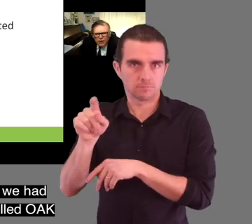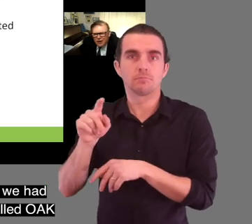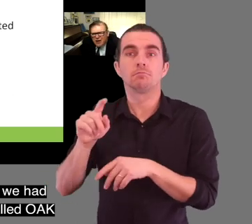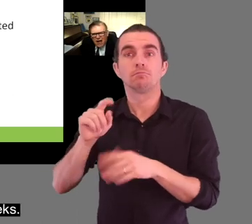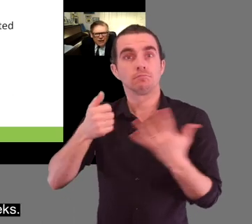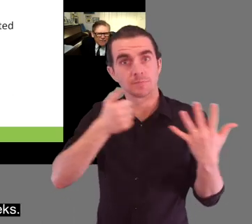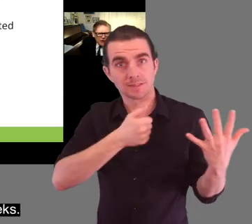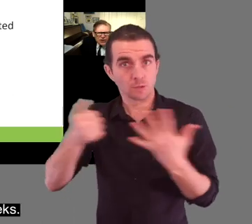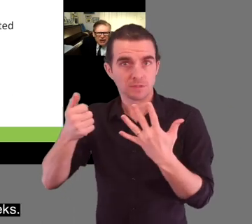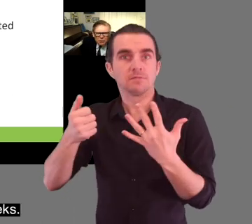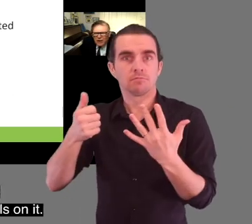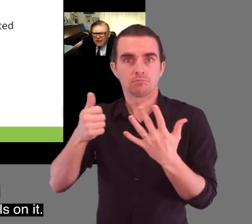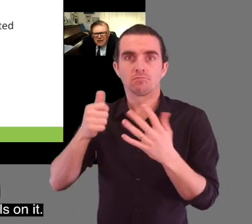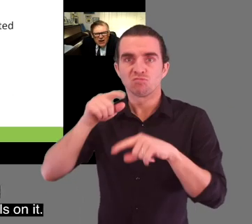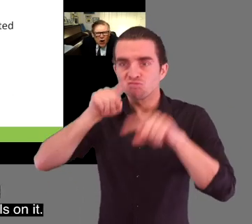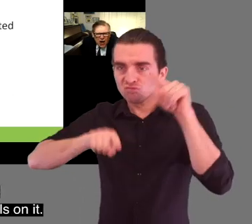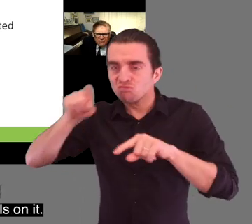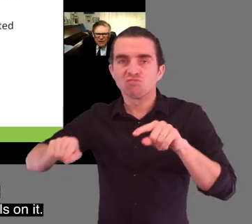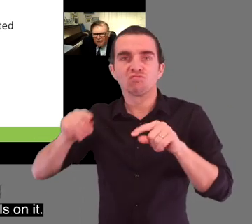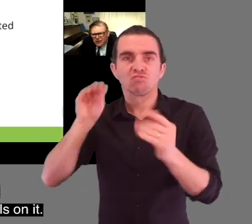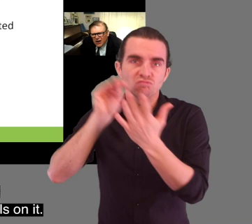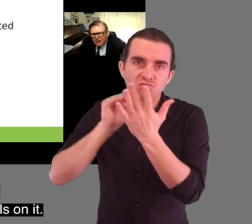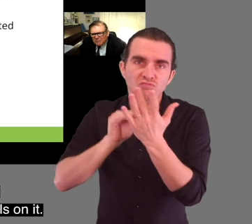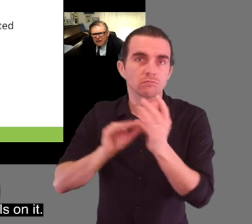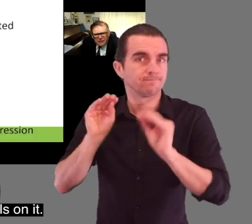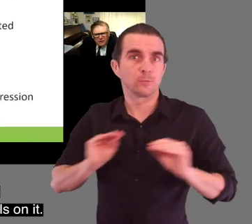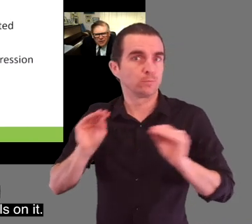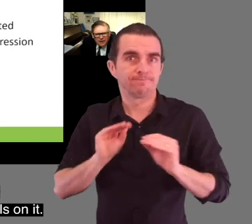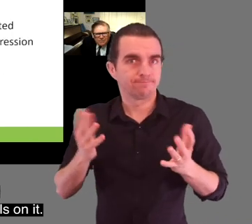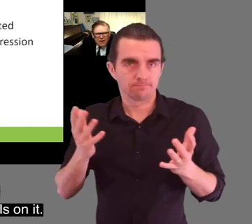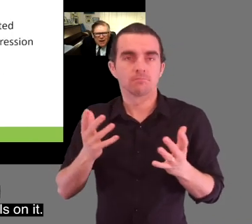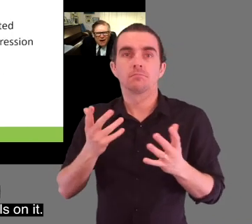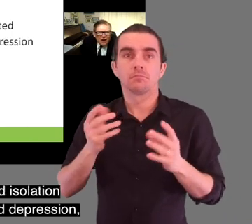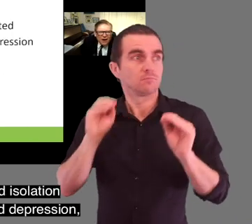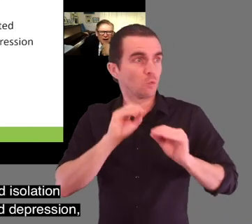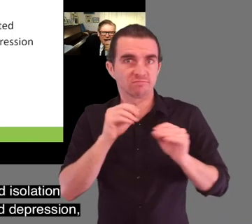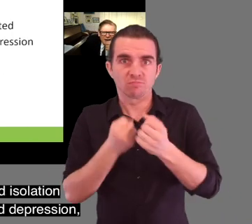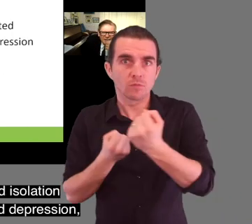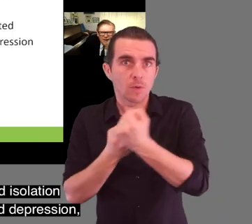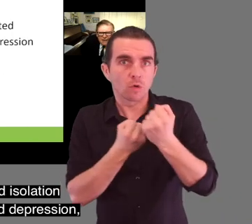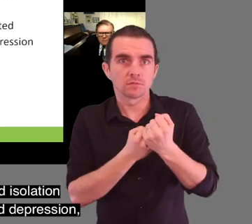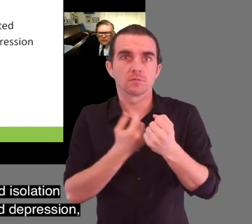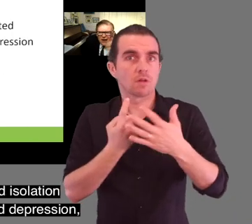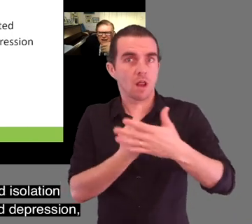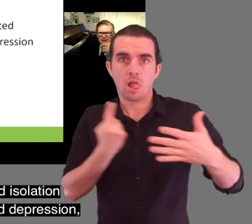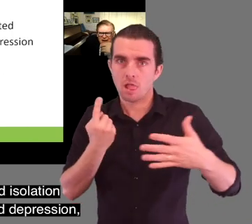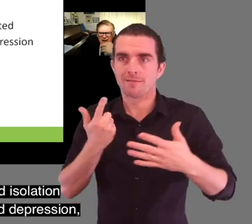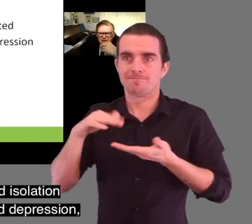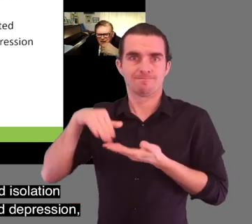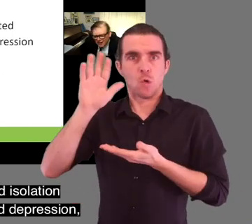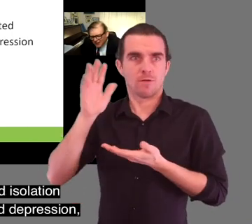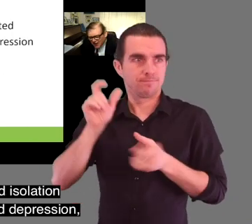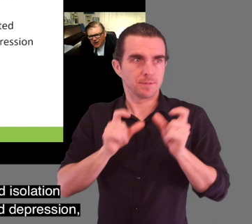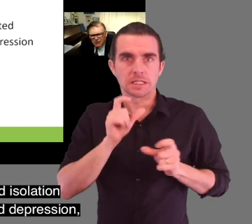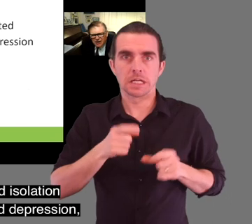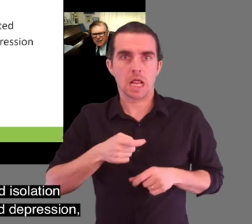Oak, and in the first 6 weeks, it did not have differentiated materials on it. A lack of peer support and isolation led